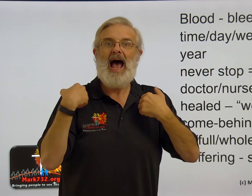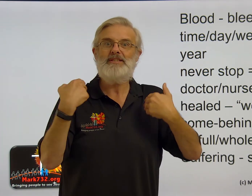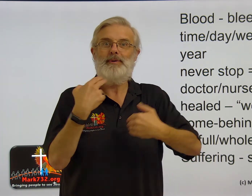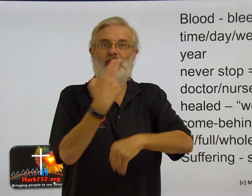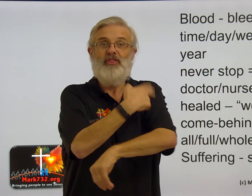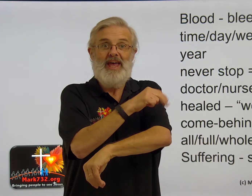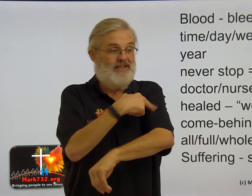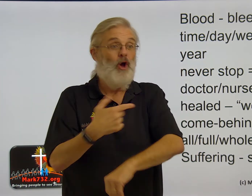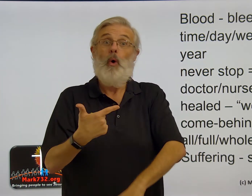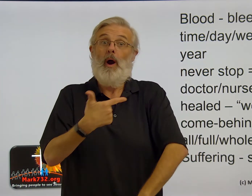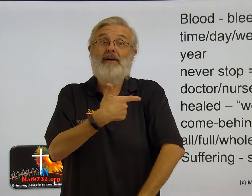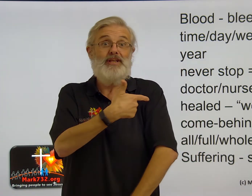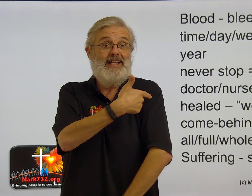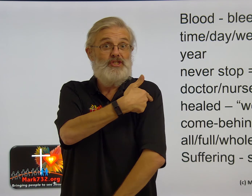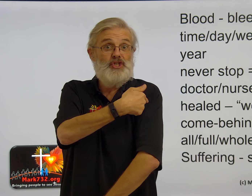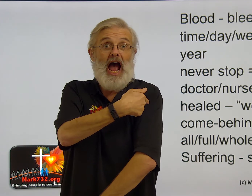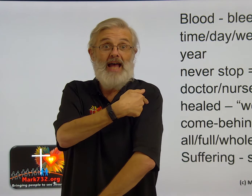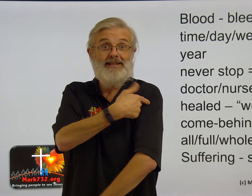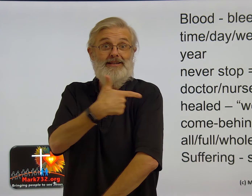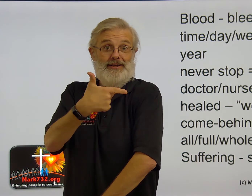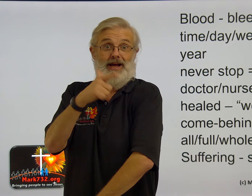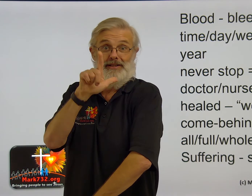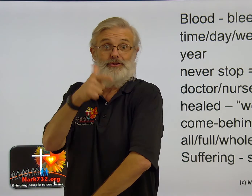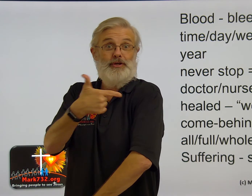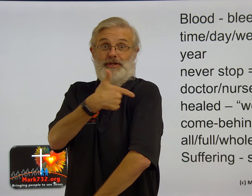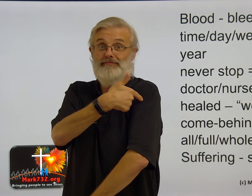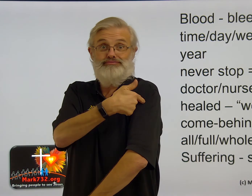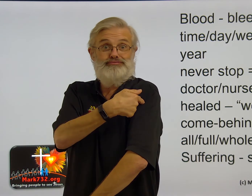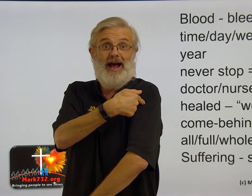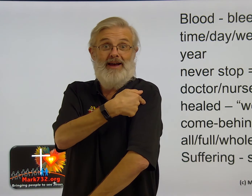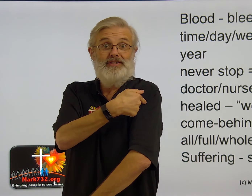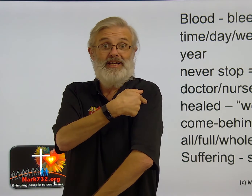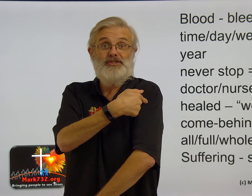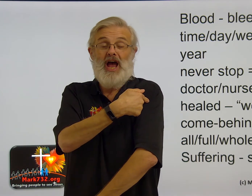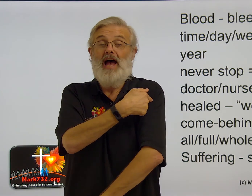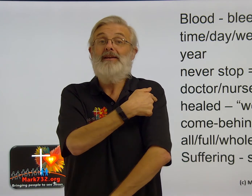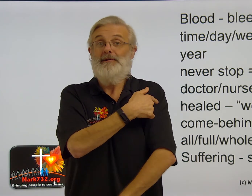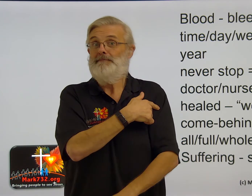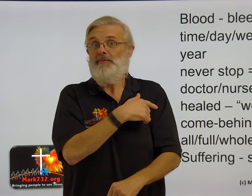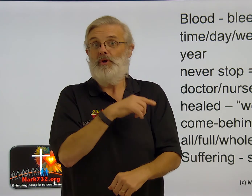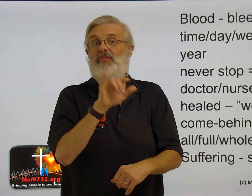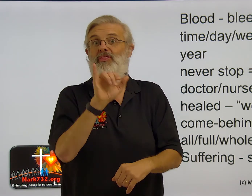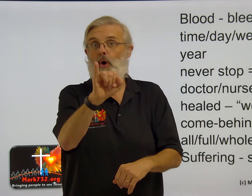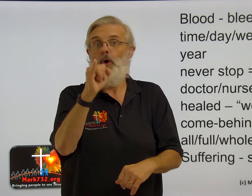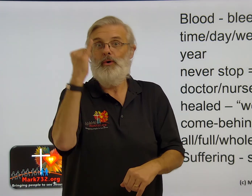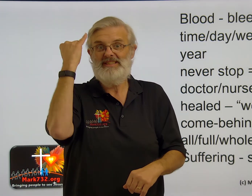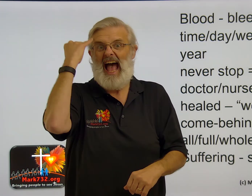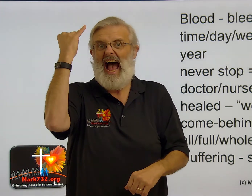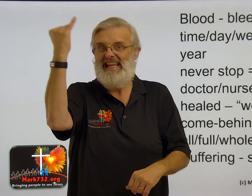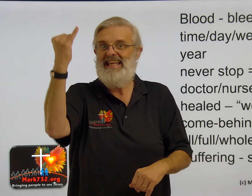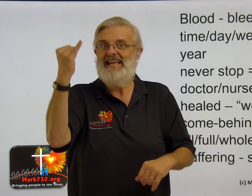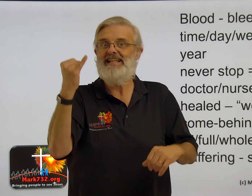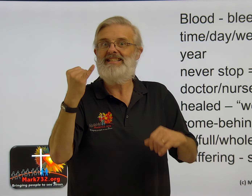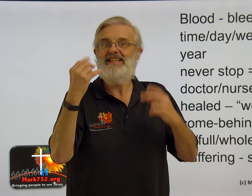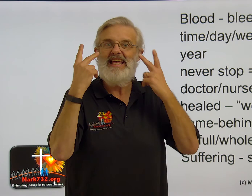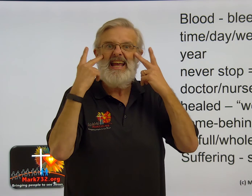hospital things, or I have to get a shot, and so I have to get a shot. So those ideas, think of that